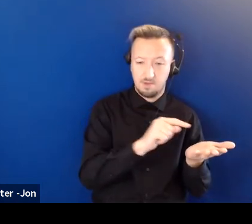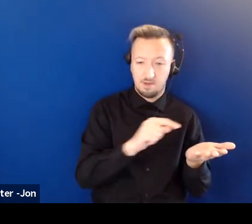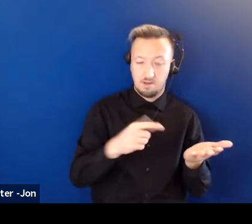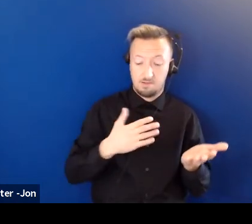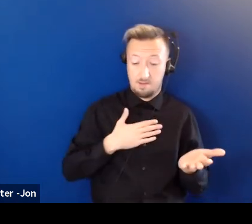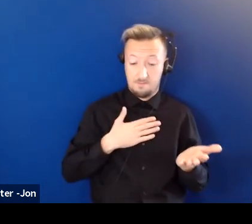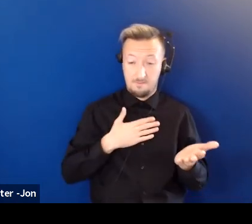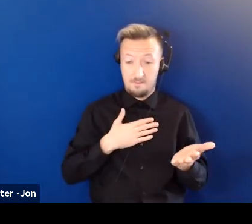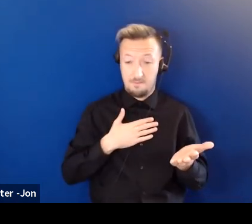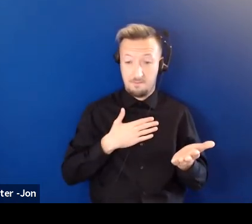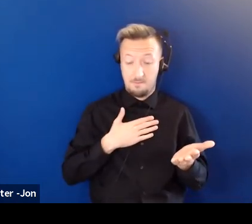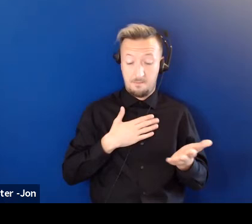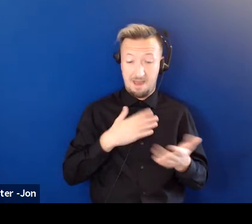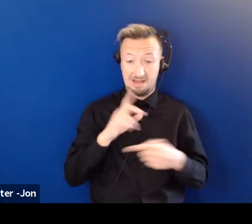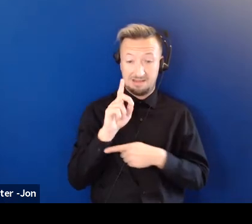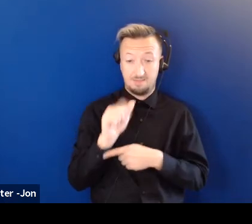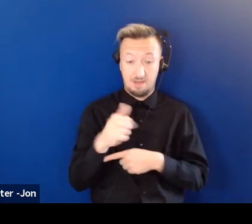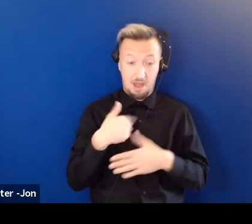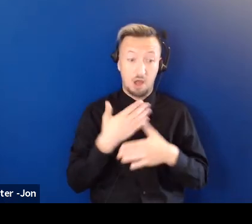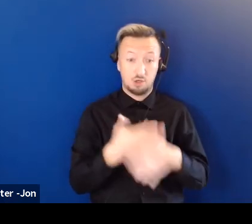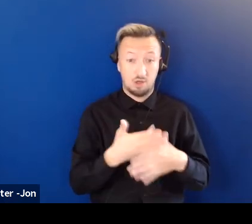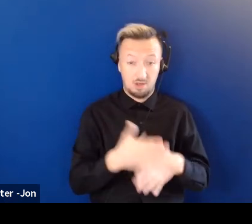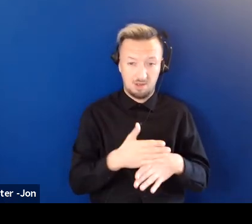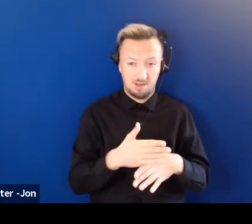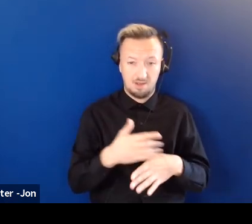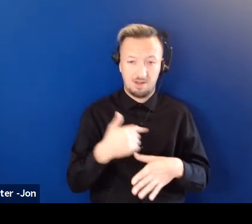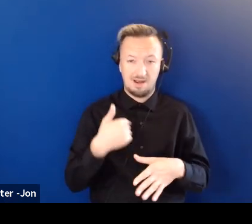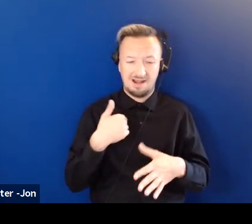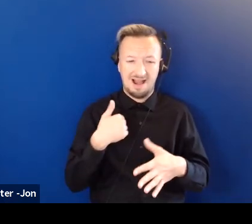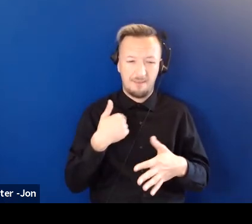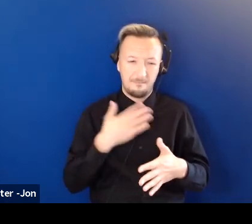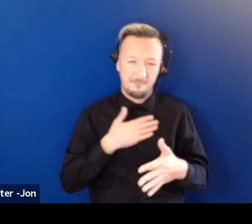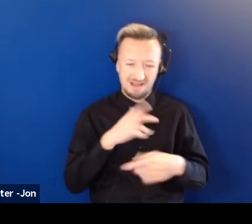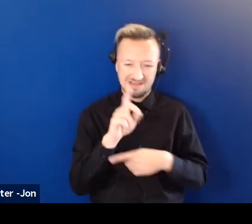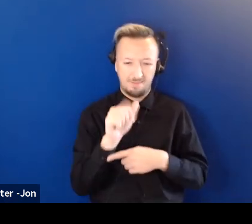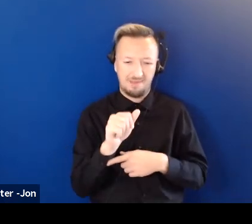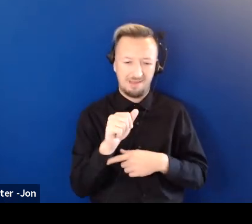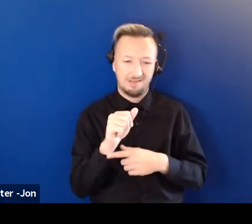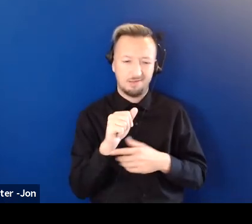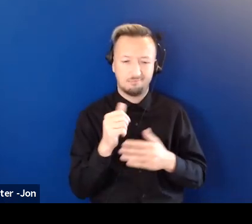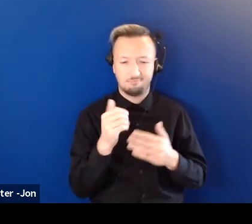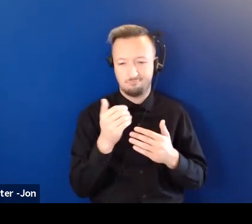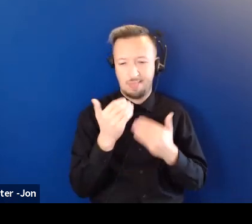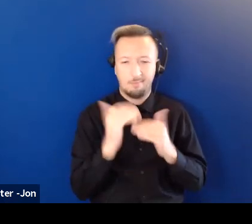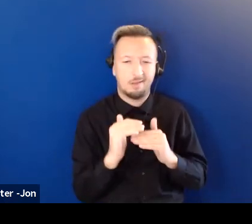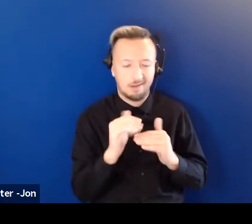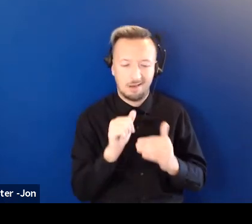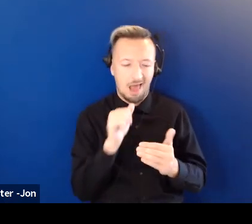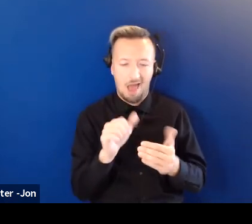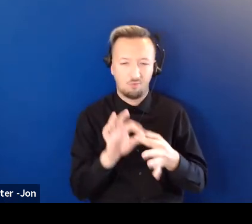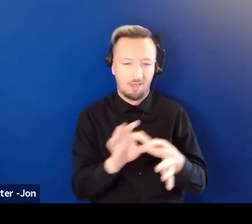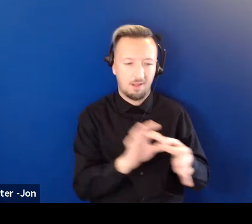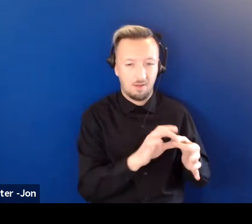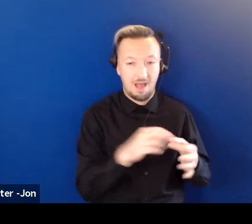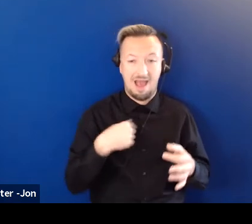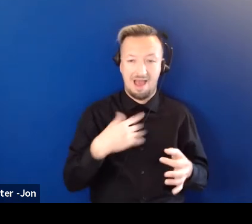my disability in a classroom, but I am only relatable to so many students. So I always try and bring